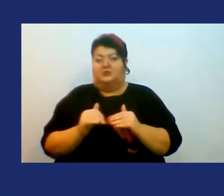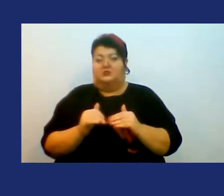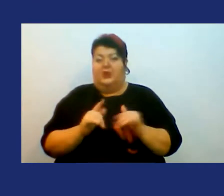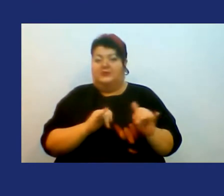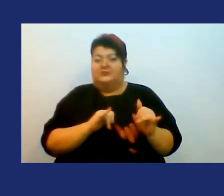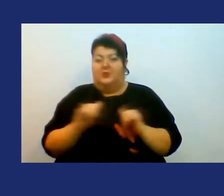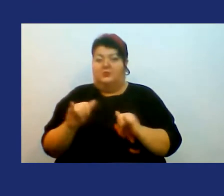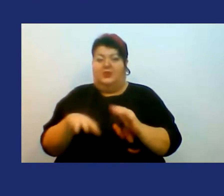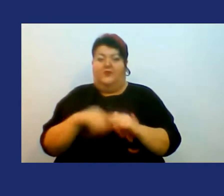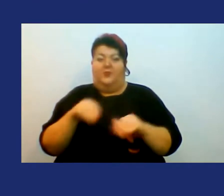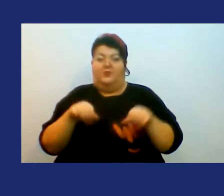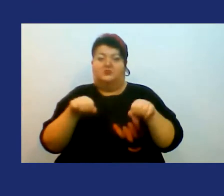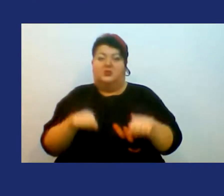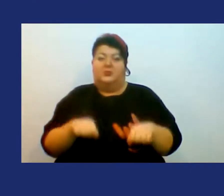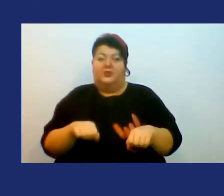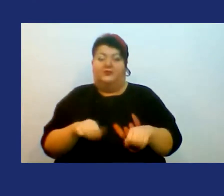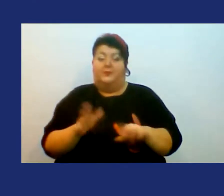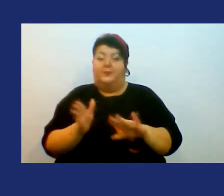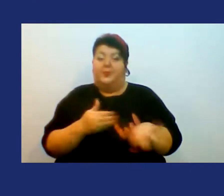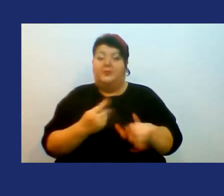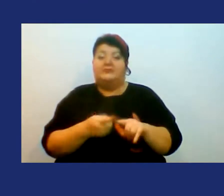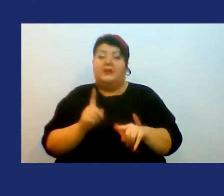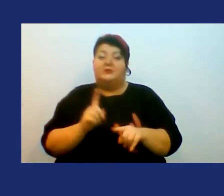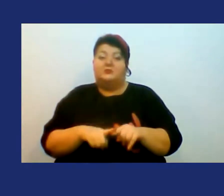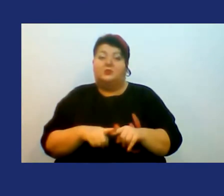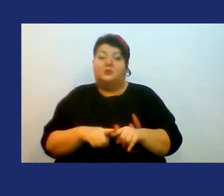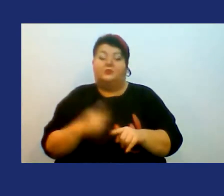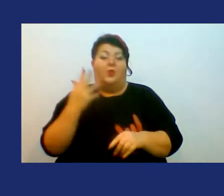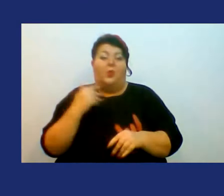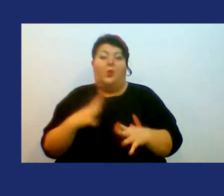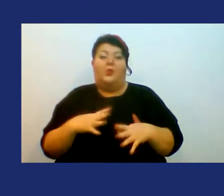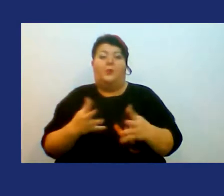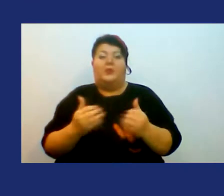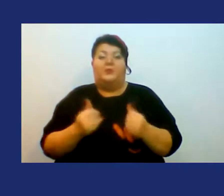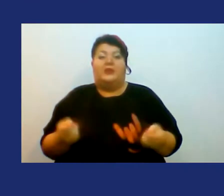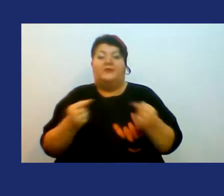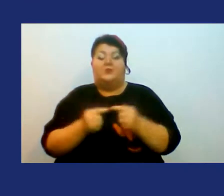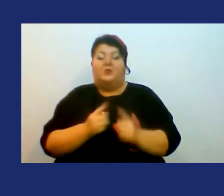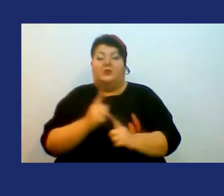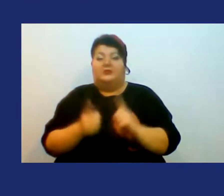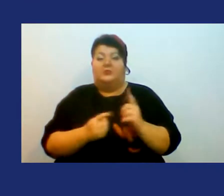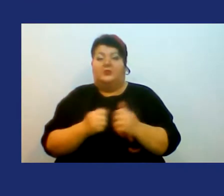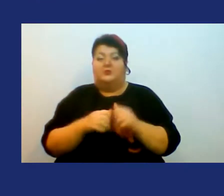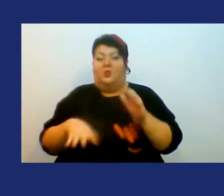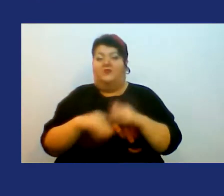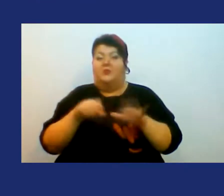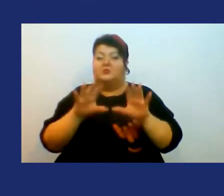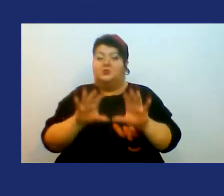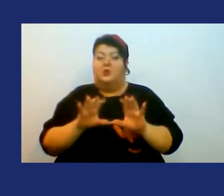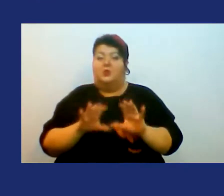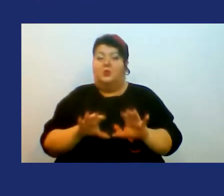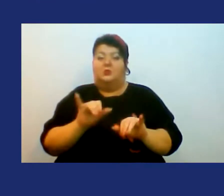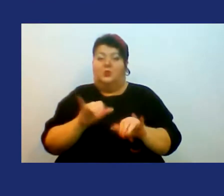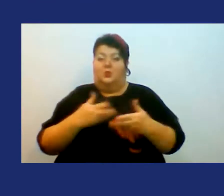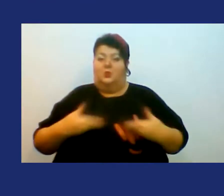ensure further practical implementation of all our findings. After the relevant changes